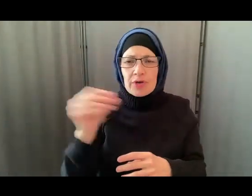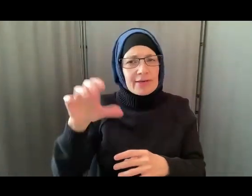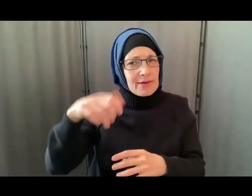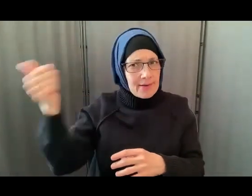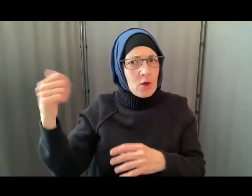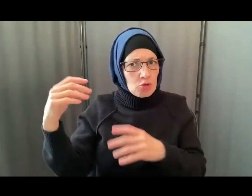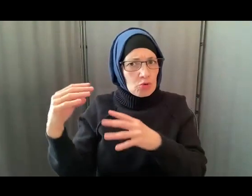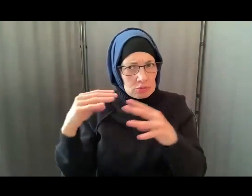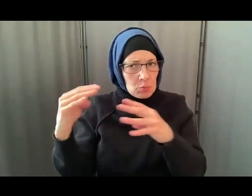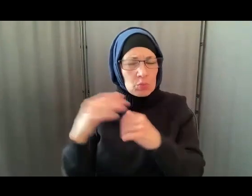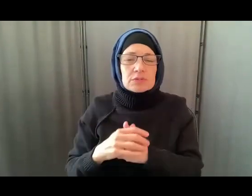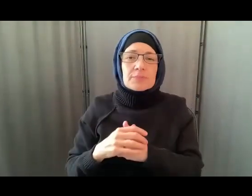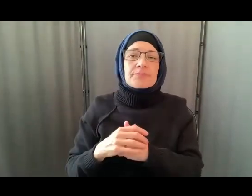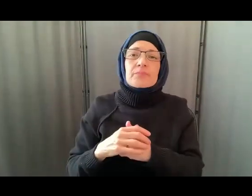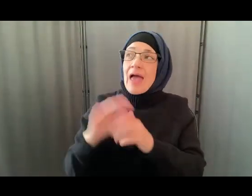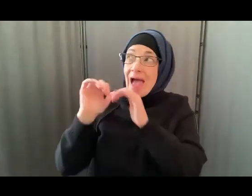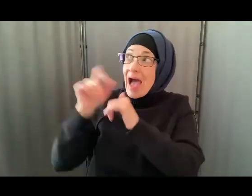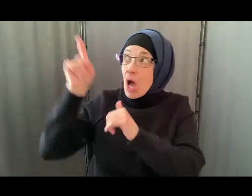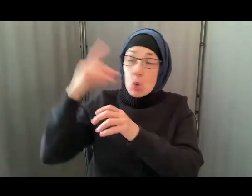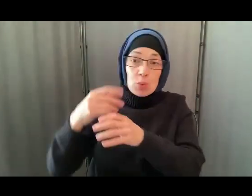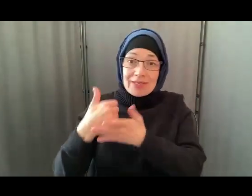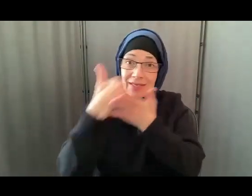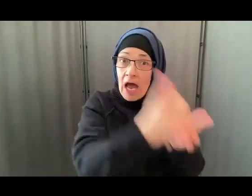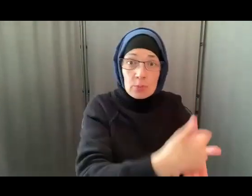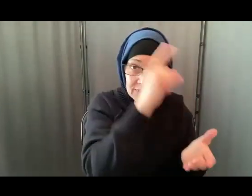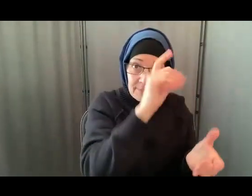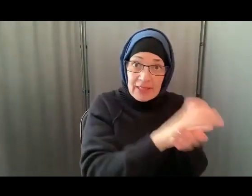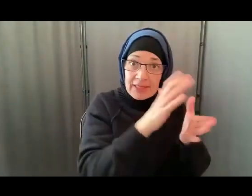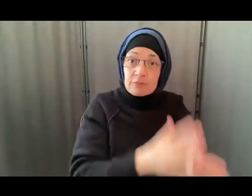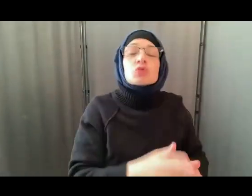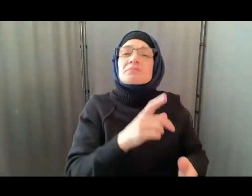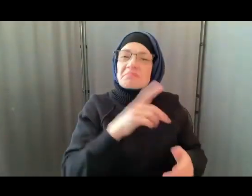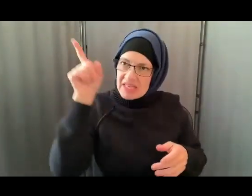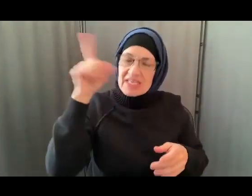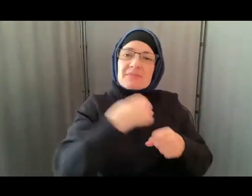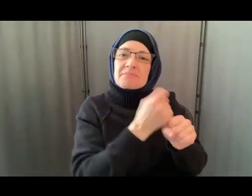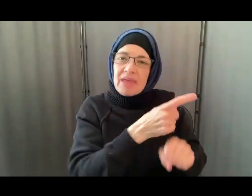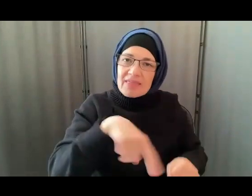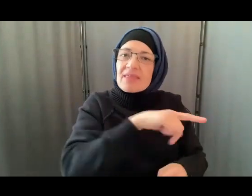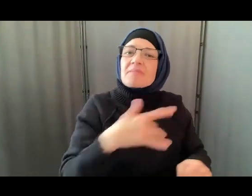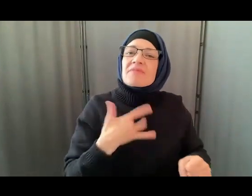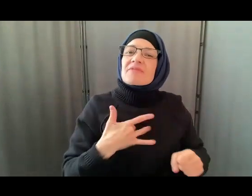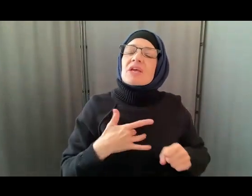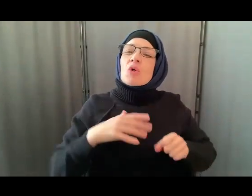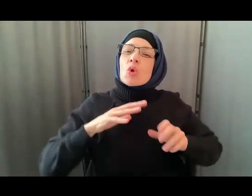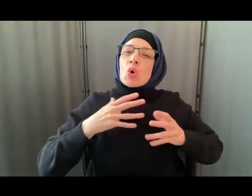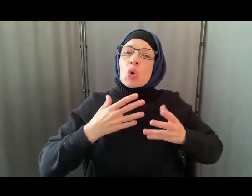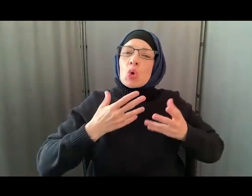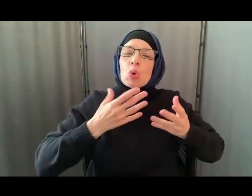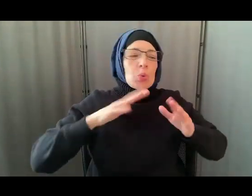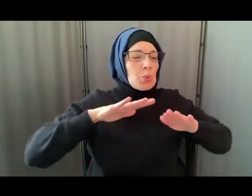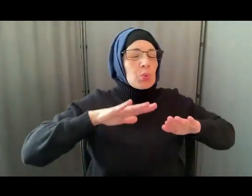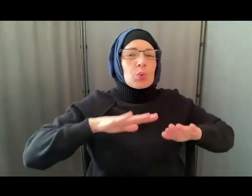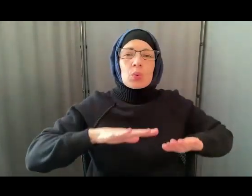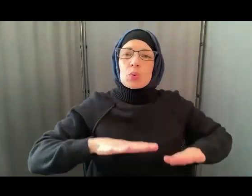Allah would put tranquility in the hearts of the believers so that they are not afraid of their enemies, they are